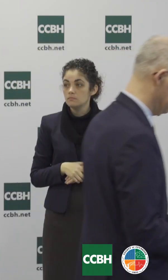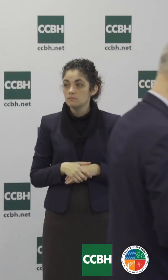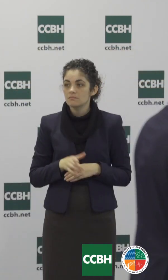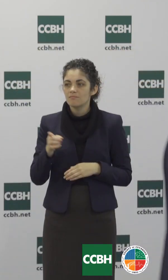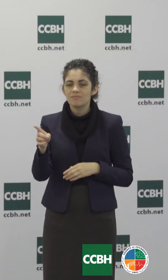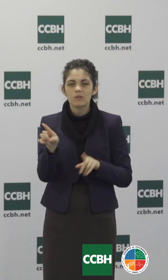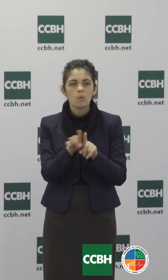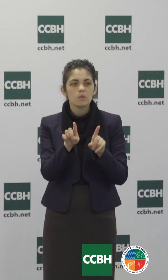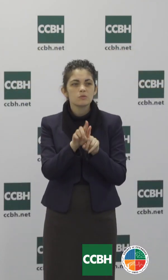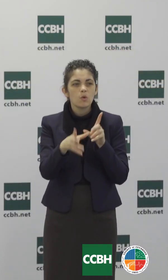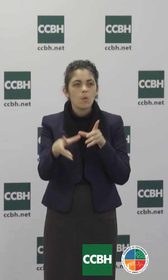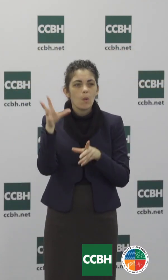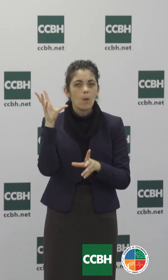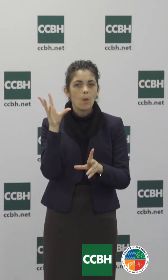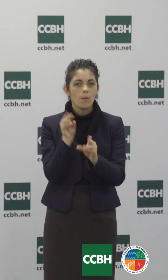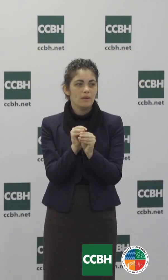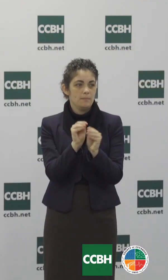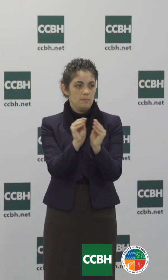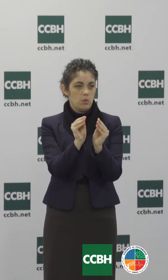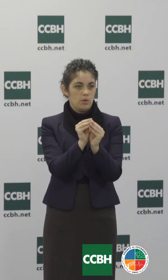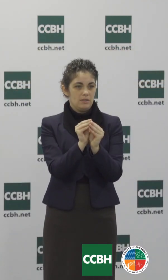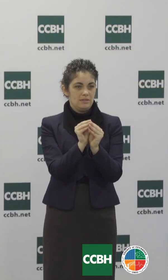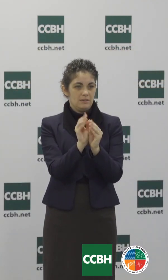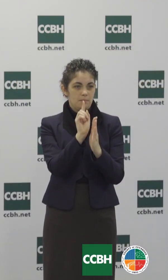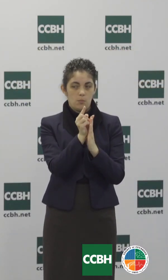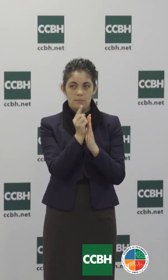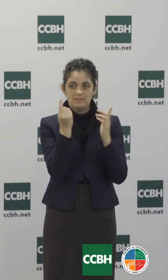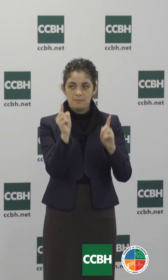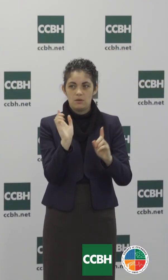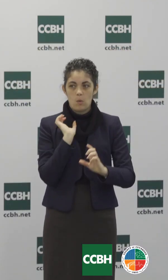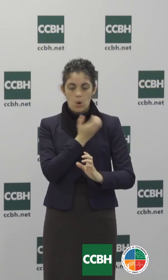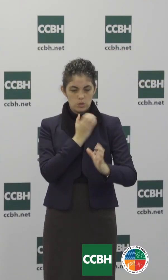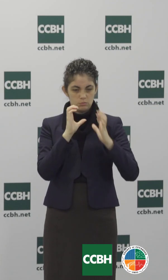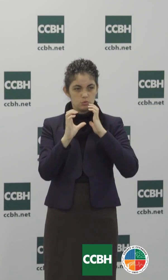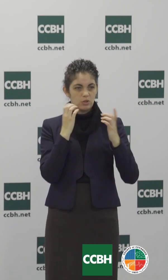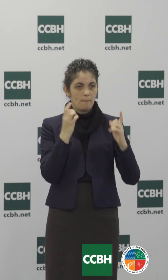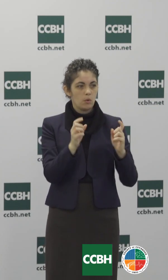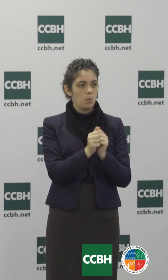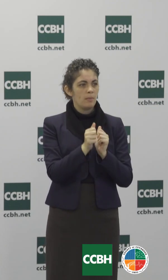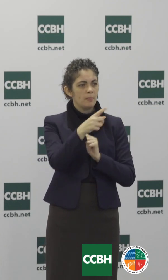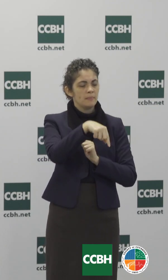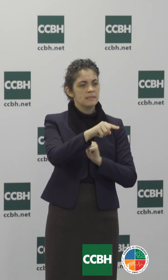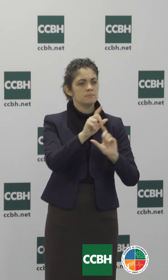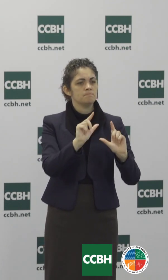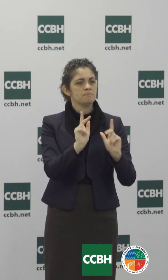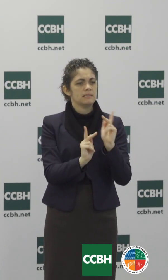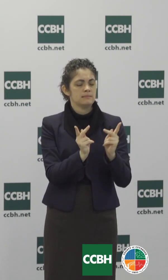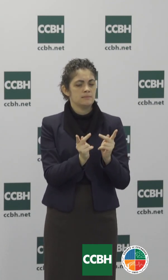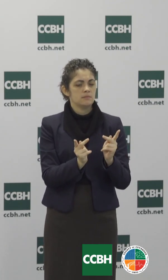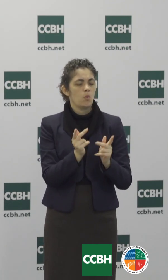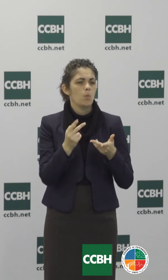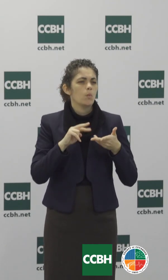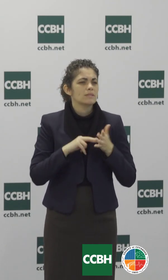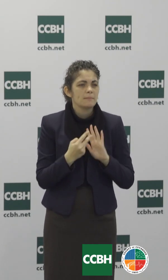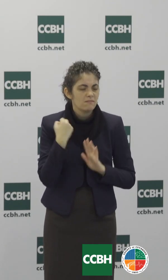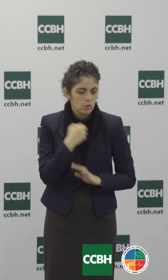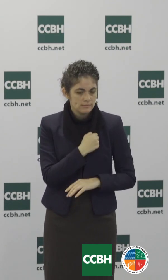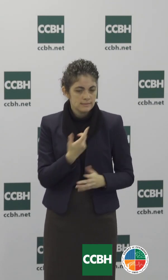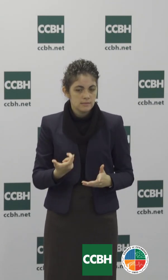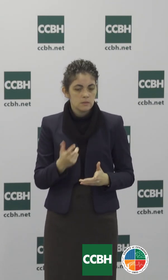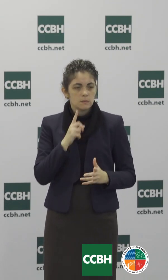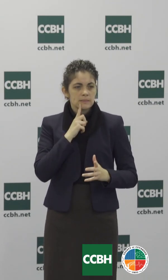I would just also like to take you for a moment inside what our communications look like with these facilities and all of our